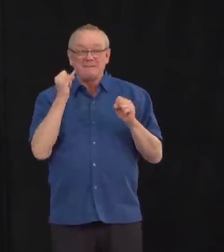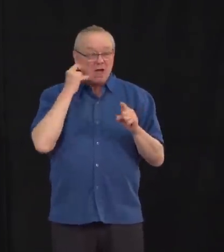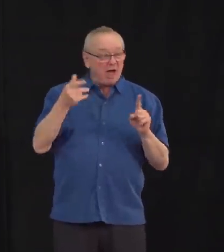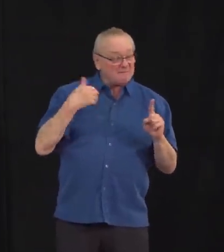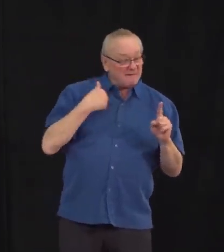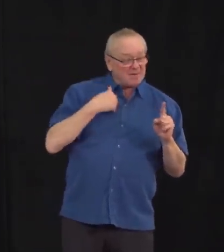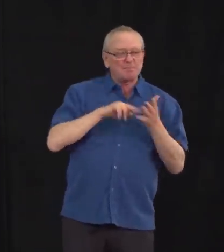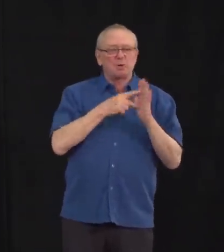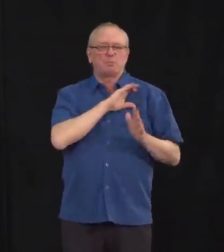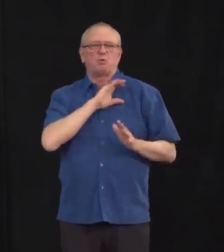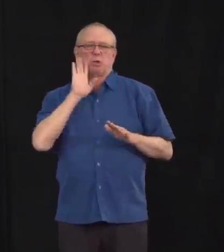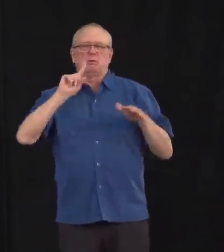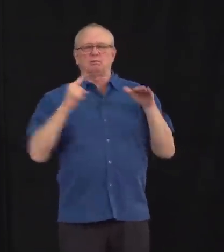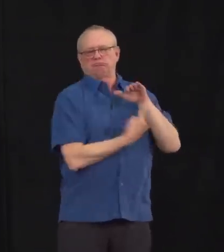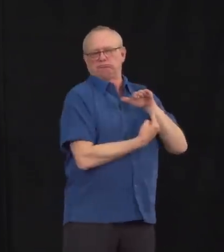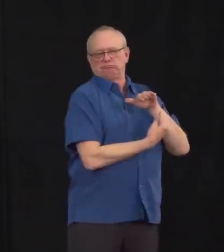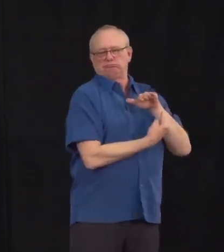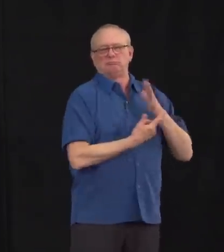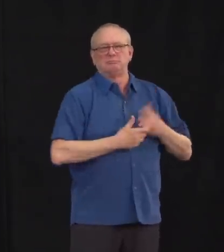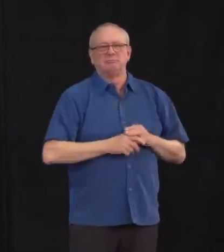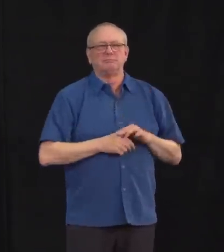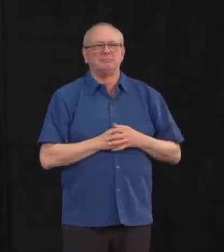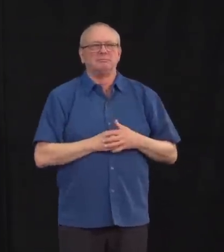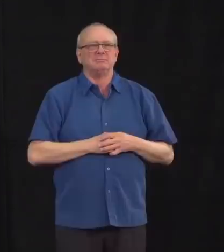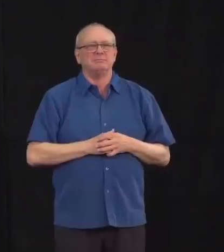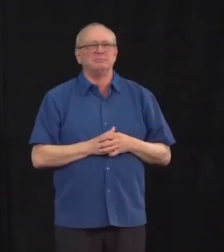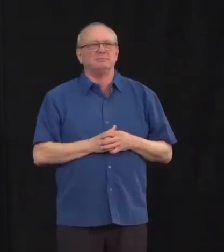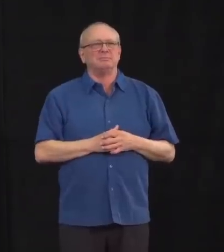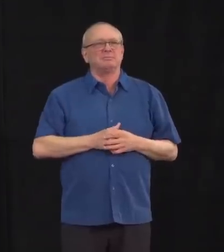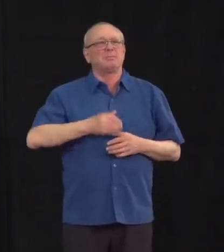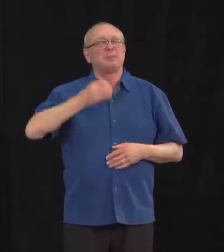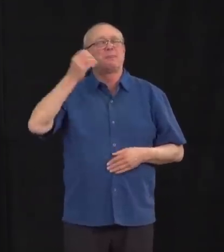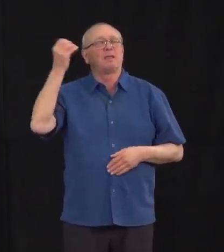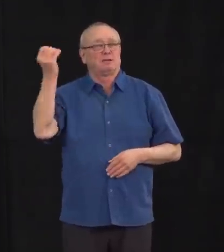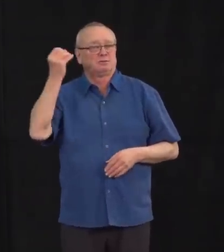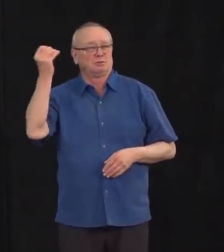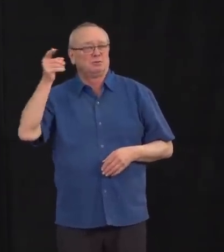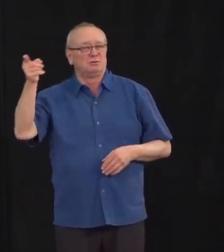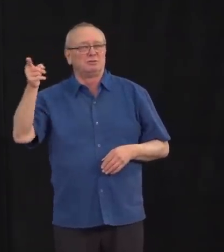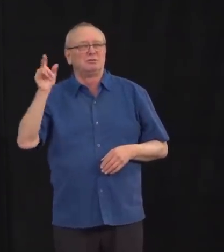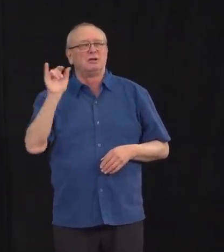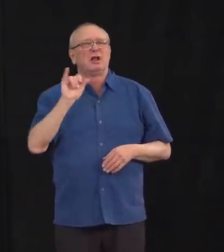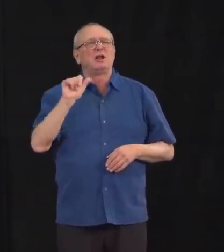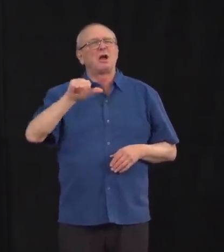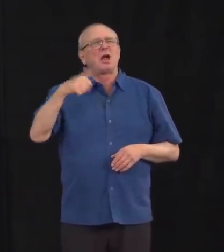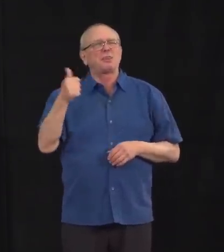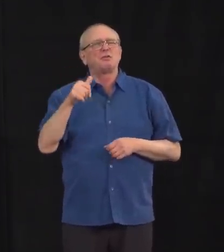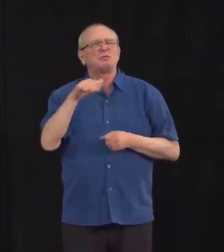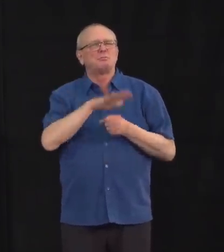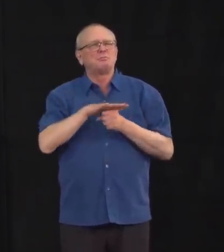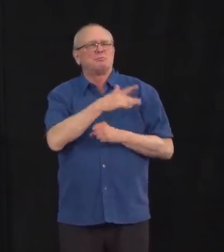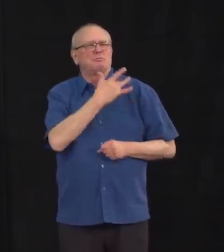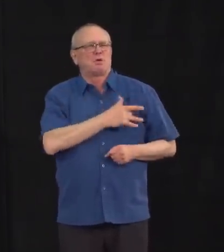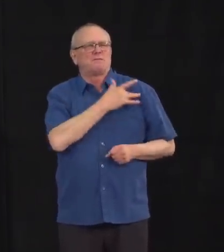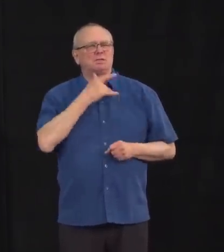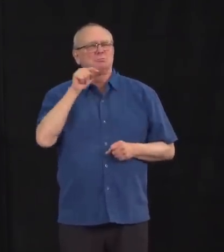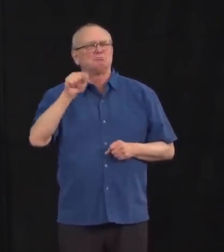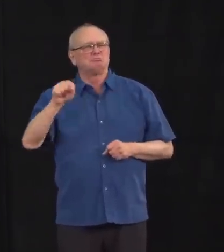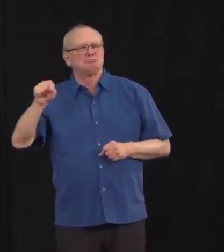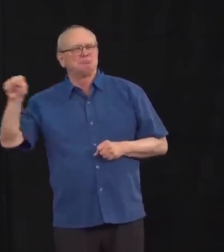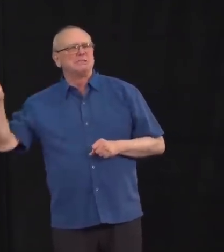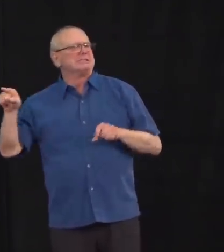needs to self-isolate. It's a step that Ontario and other jurisdictions are taking as well to protect their first